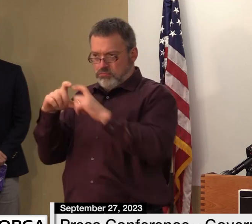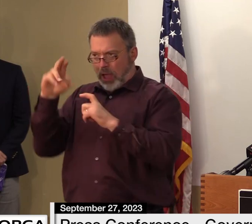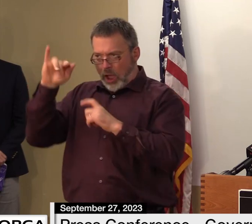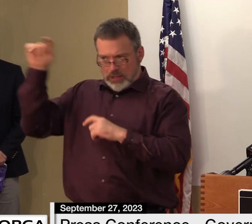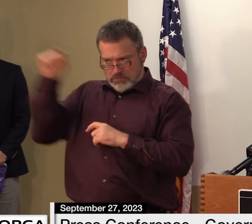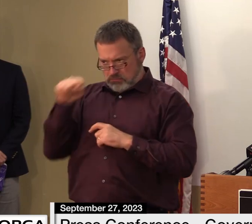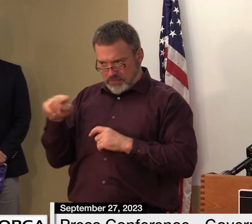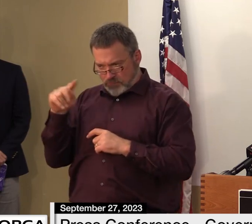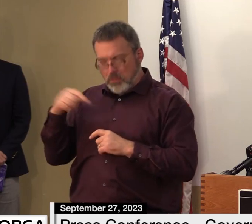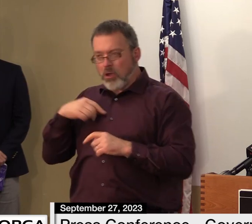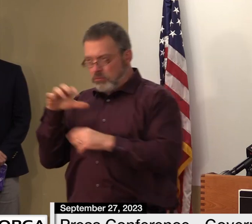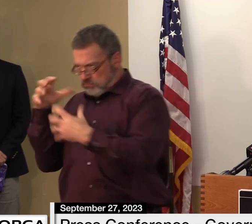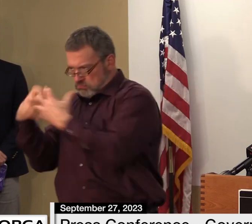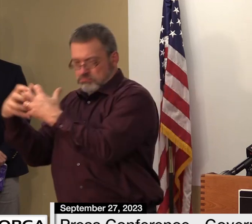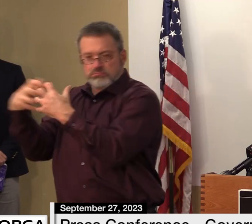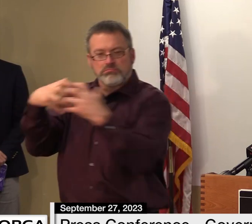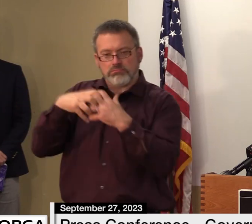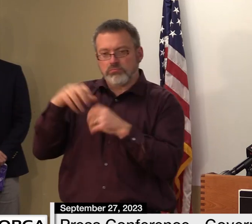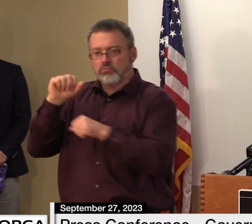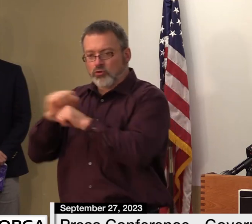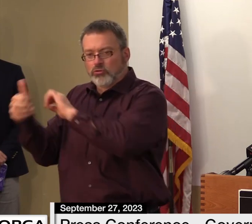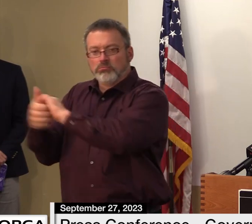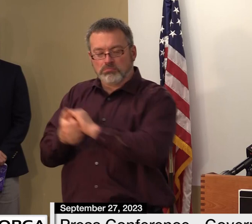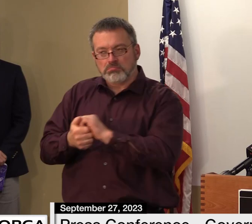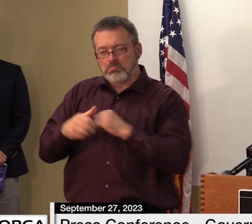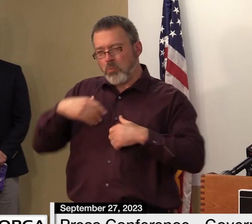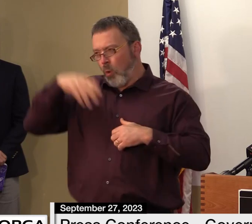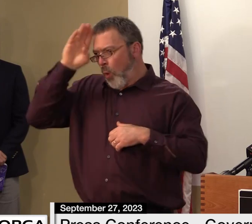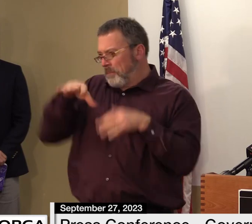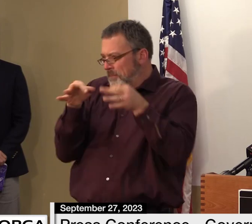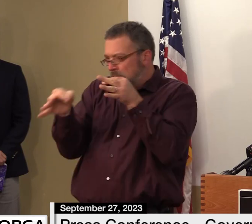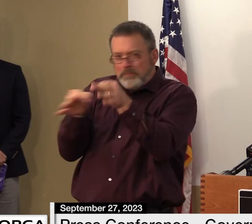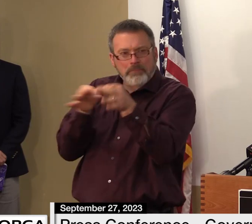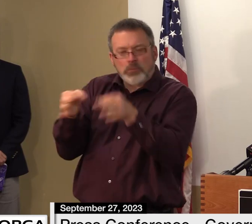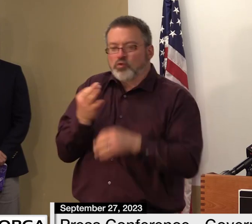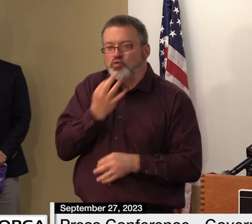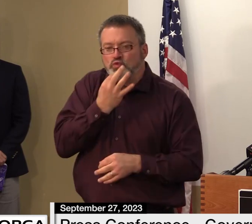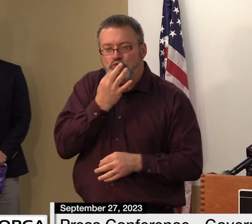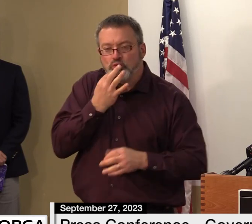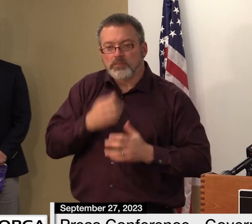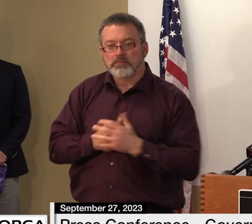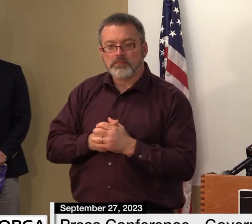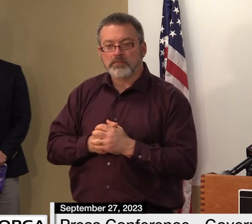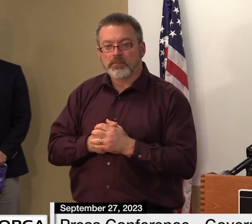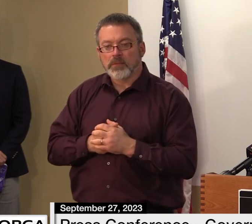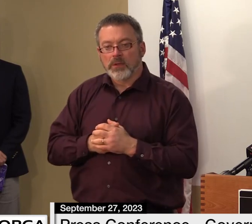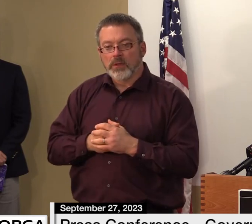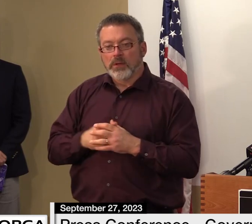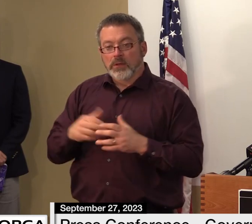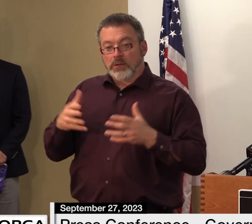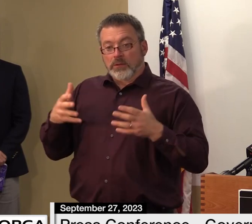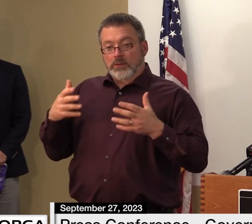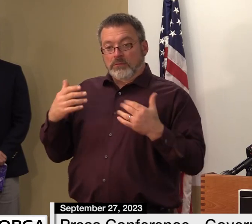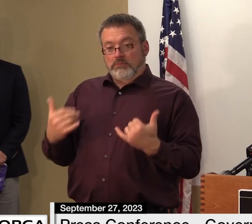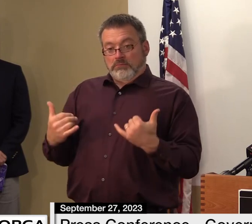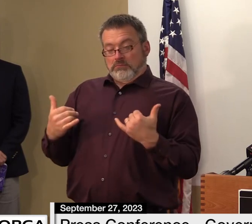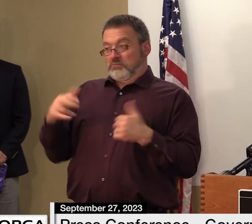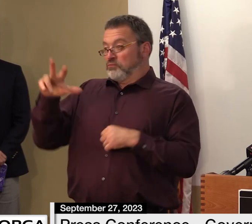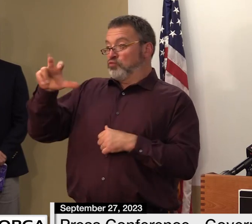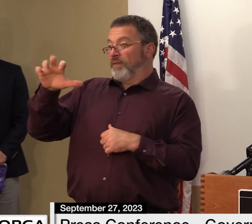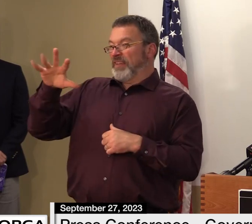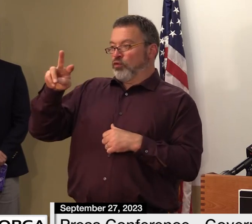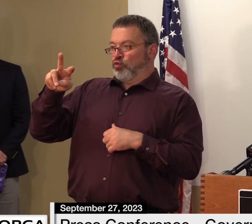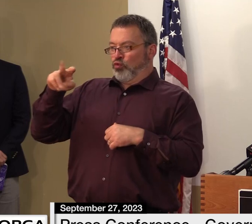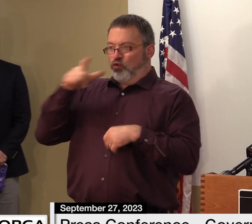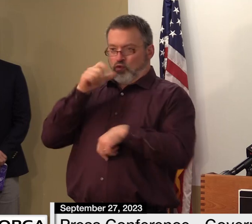And then just a couple quick stats. We still have 352 people with FEMA on the ground here supporting the